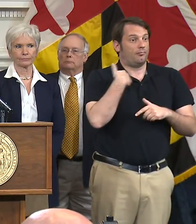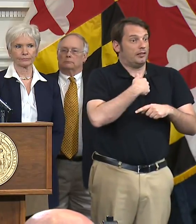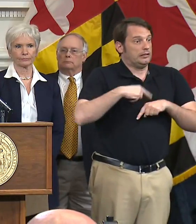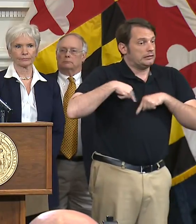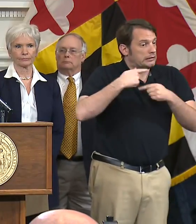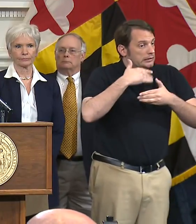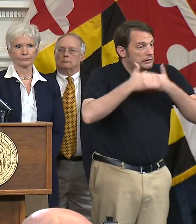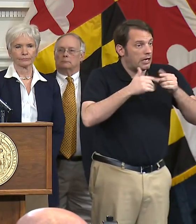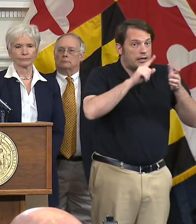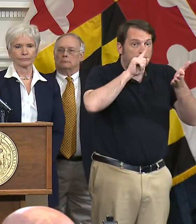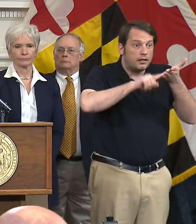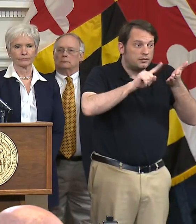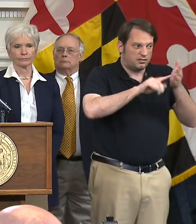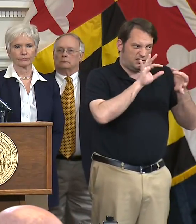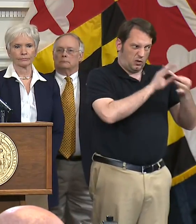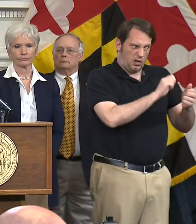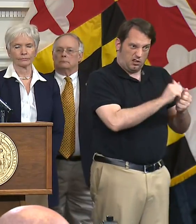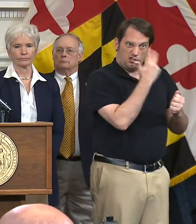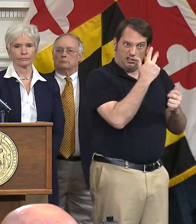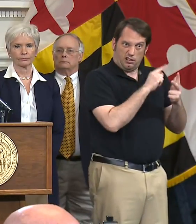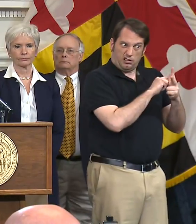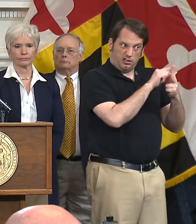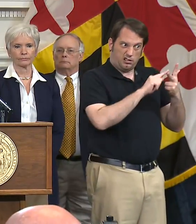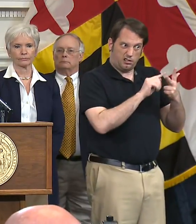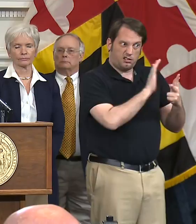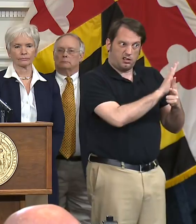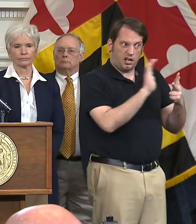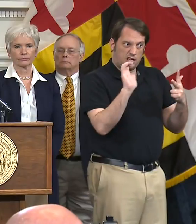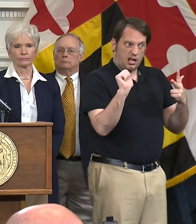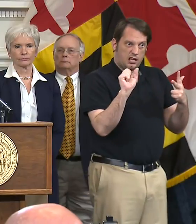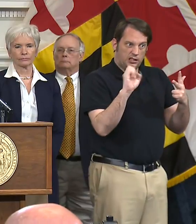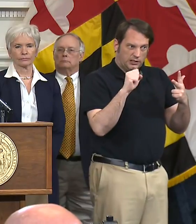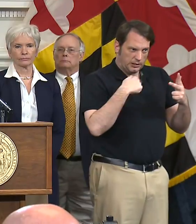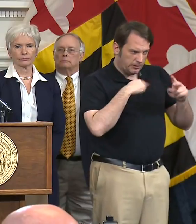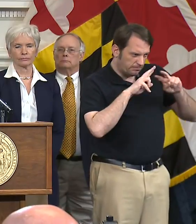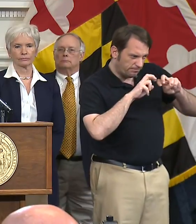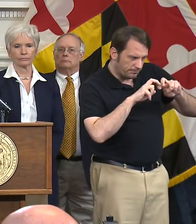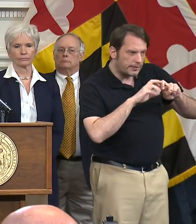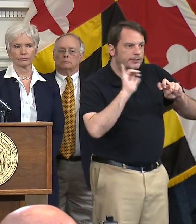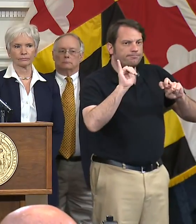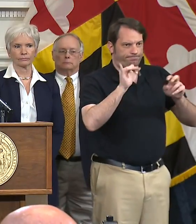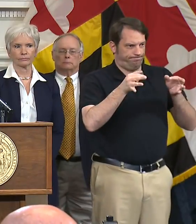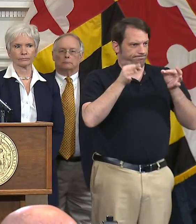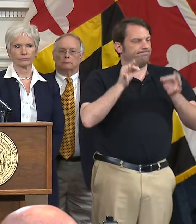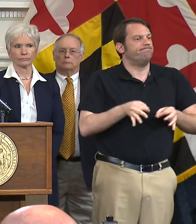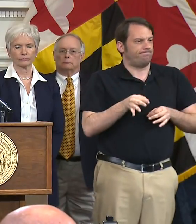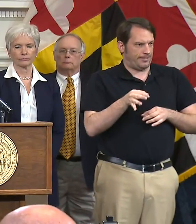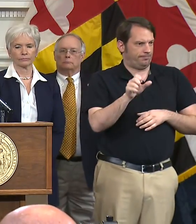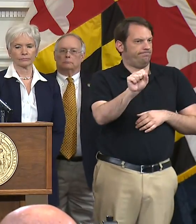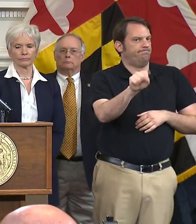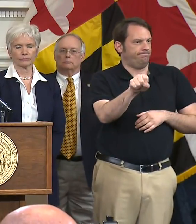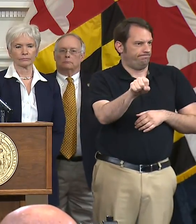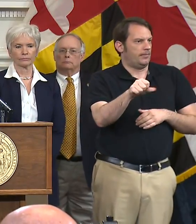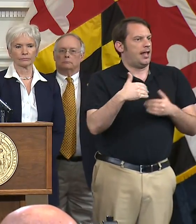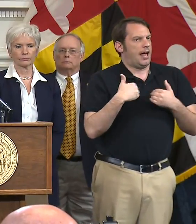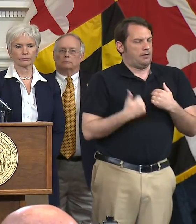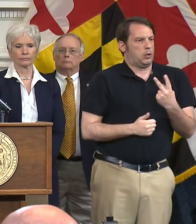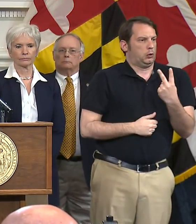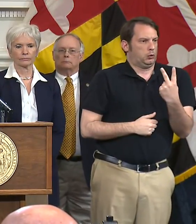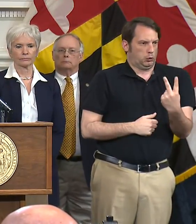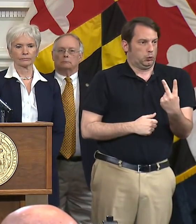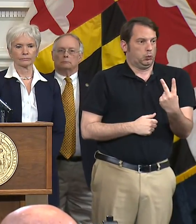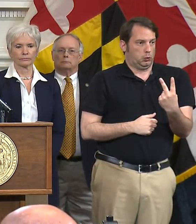to determine that there are at least two instances of public